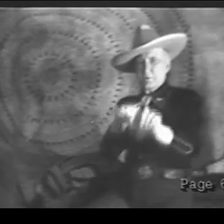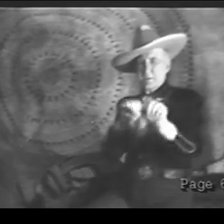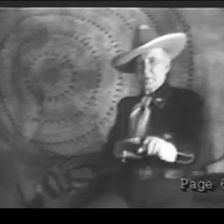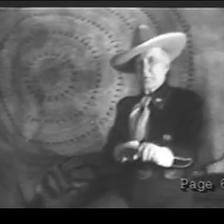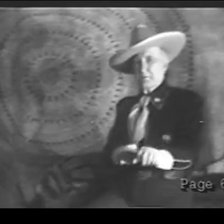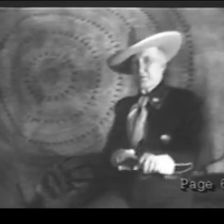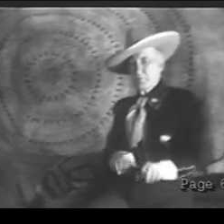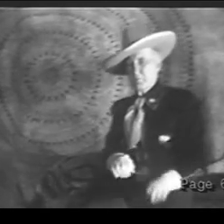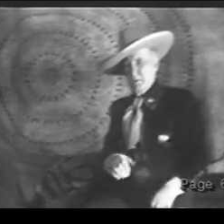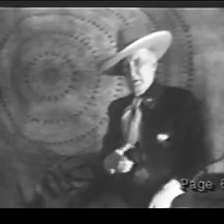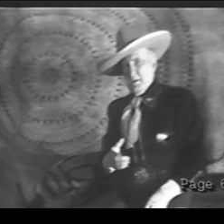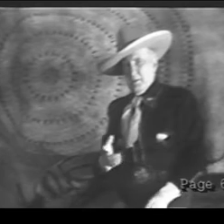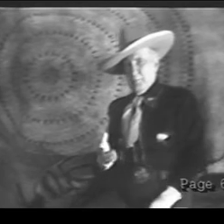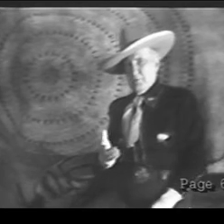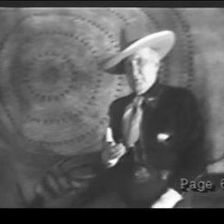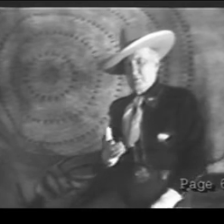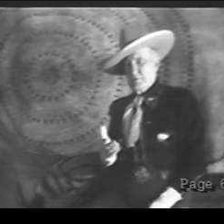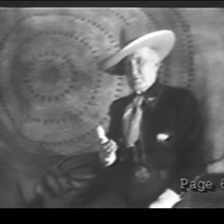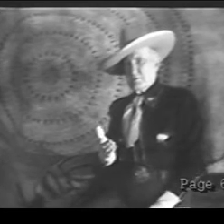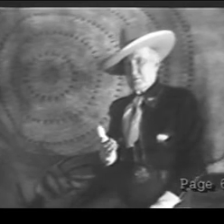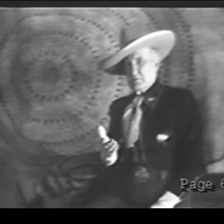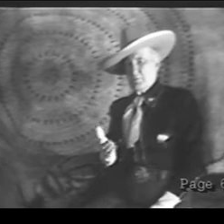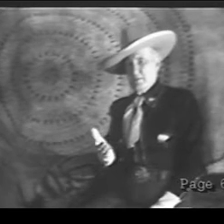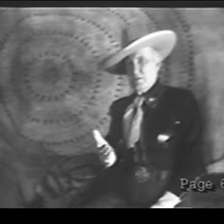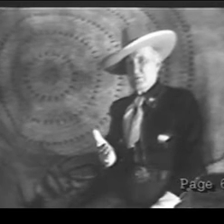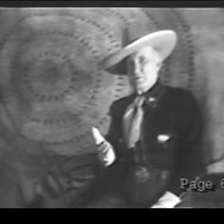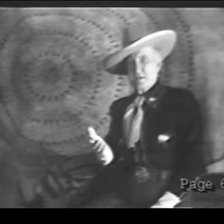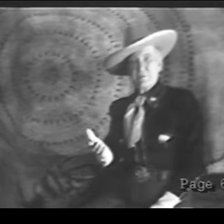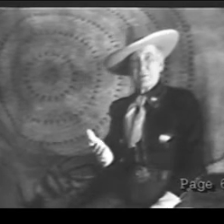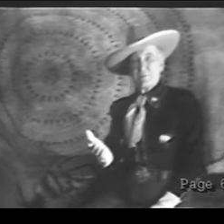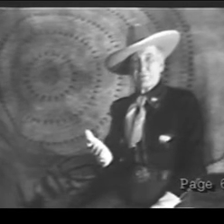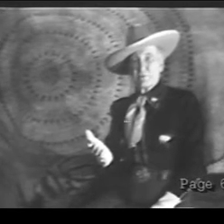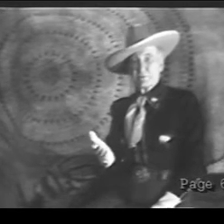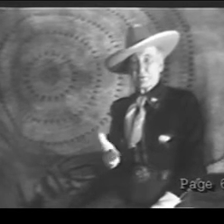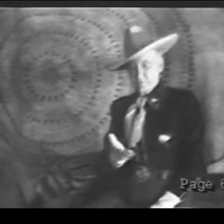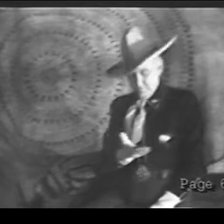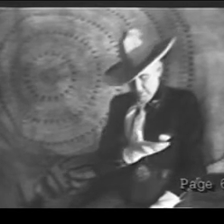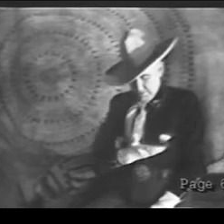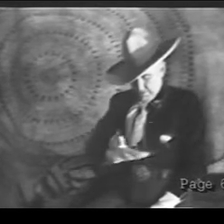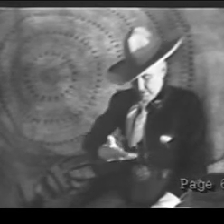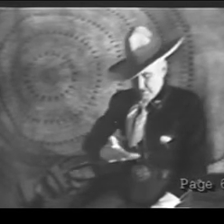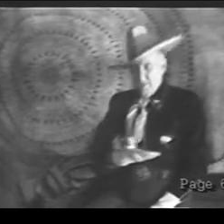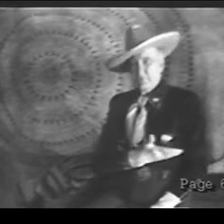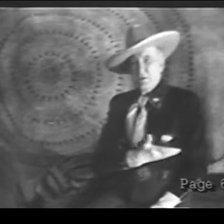or to kill something of the sort. But, for instance, if a man's hungry, starved to death, for instance, here's the sign for